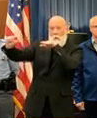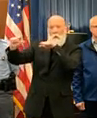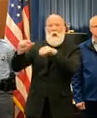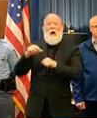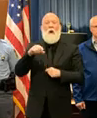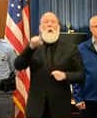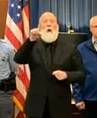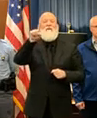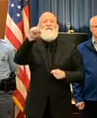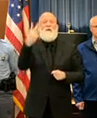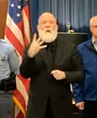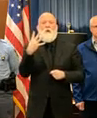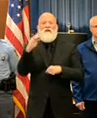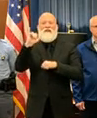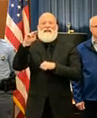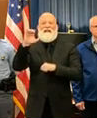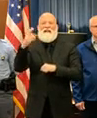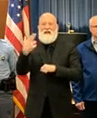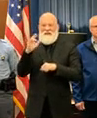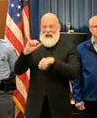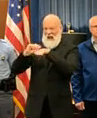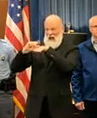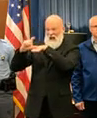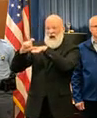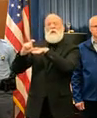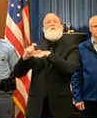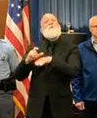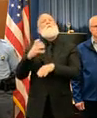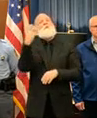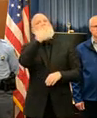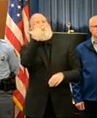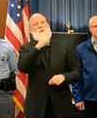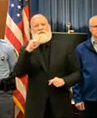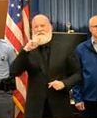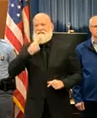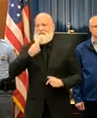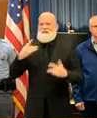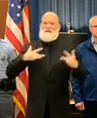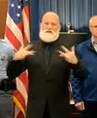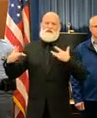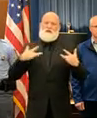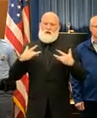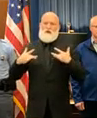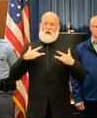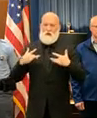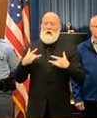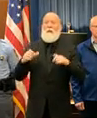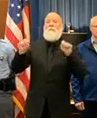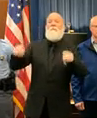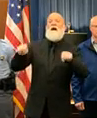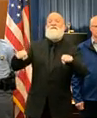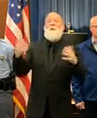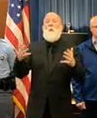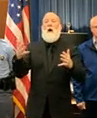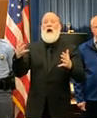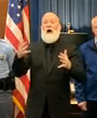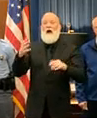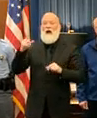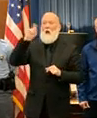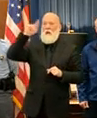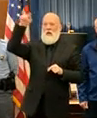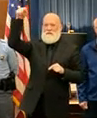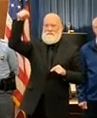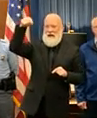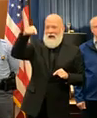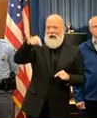and their efforts are going to be fully mobilized. Impacts could be felt in metro Atlanta as well, with up to 1 inch of snow and